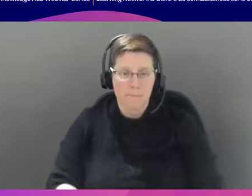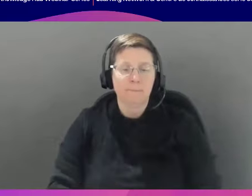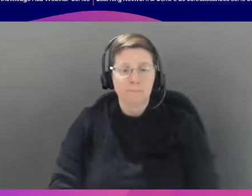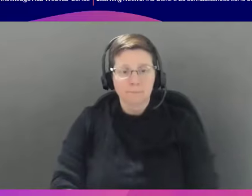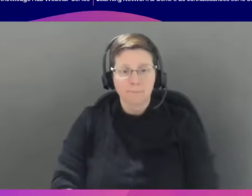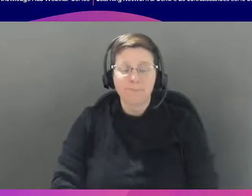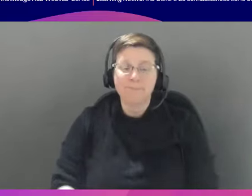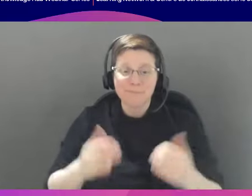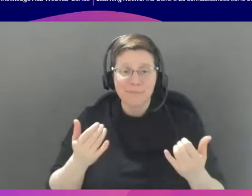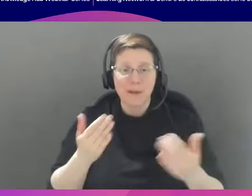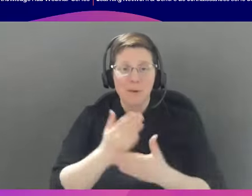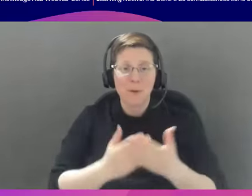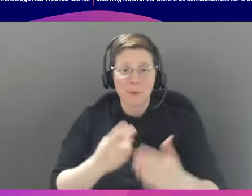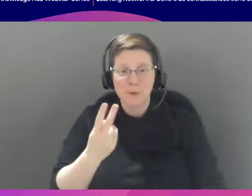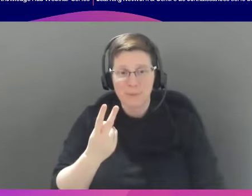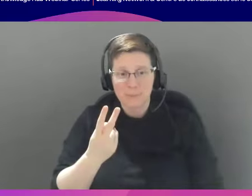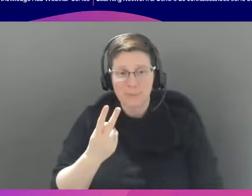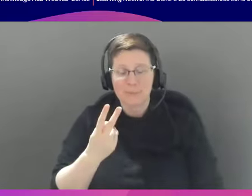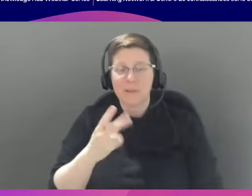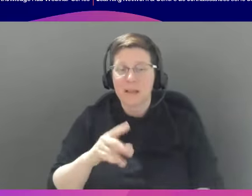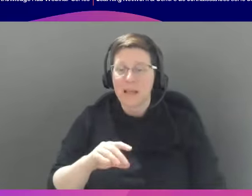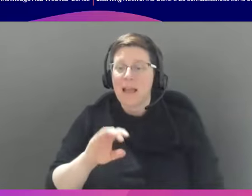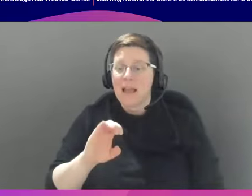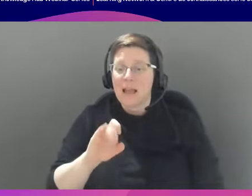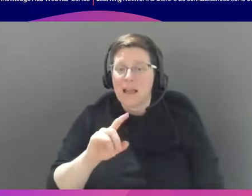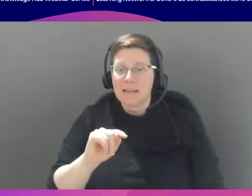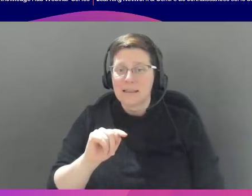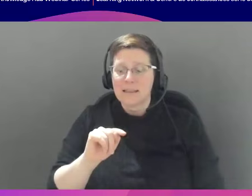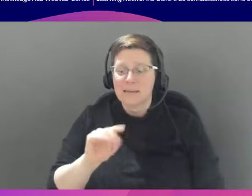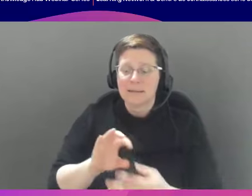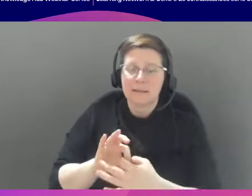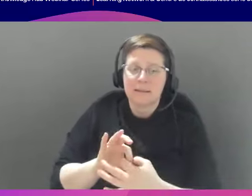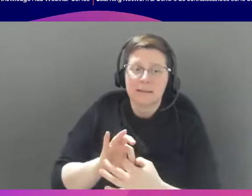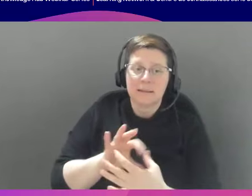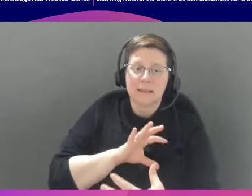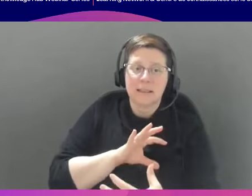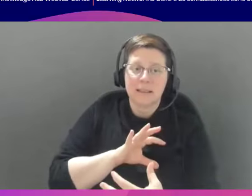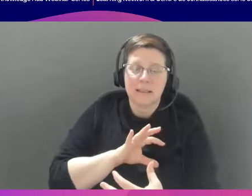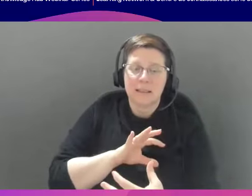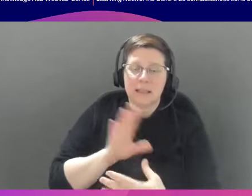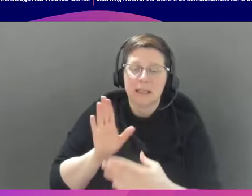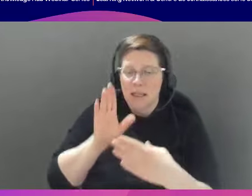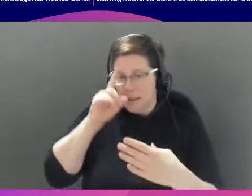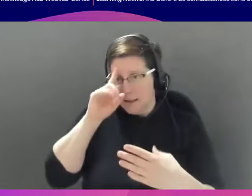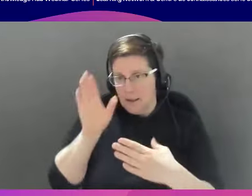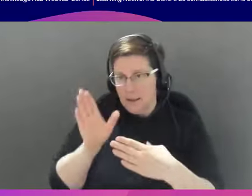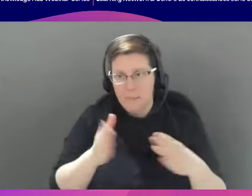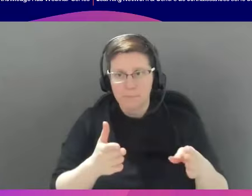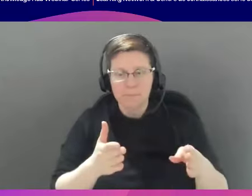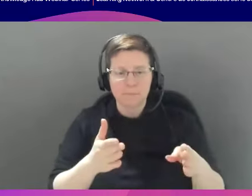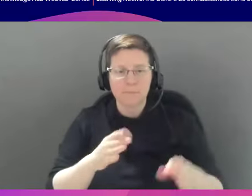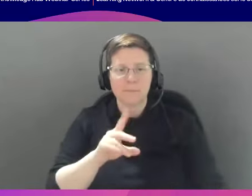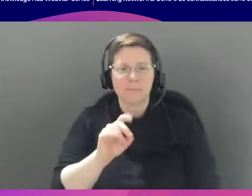Which brings us to part 2, exit, disengagement, and deradicalization. There is so